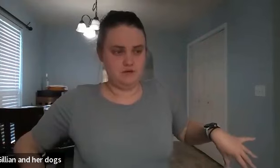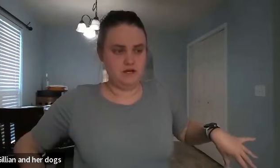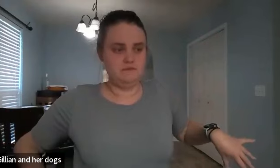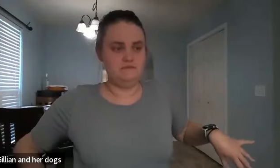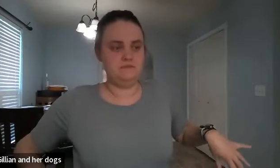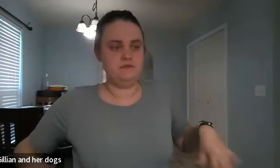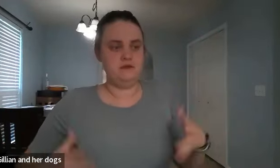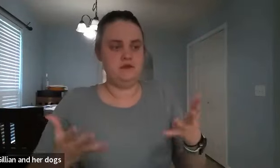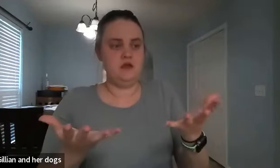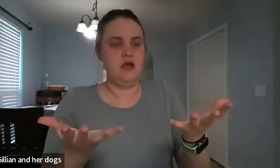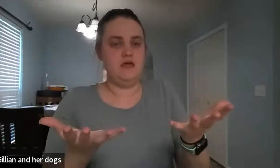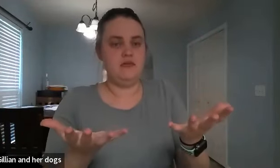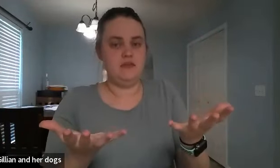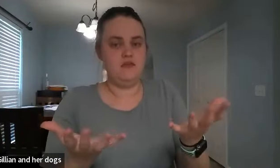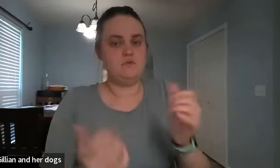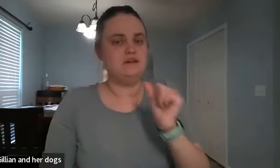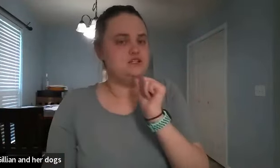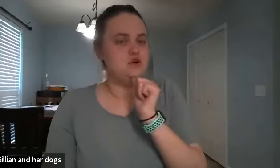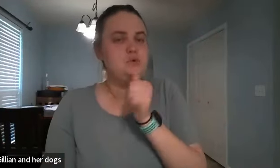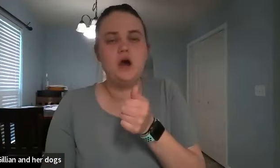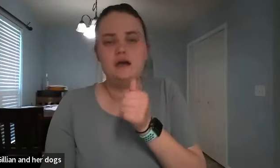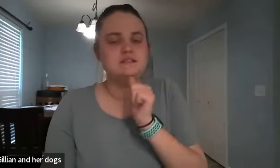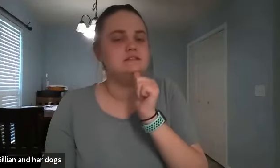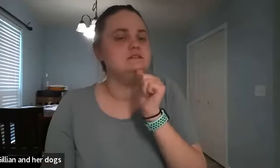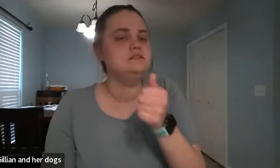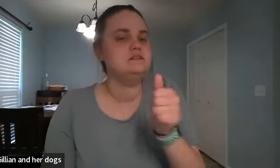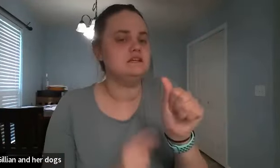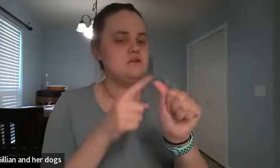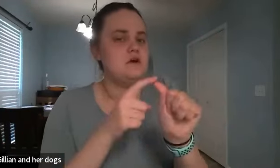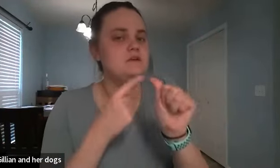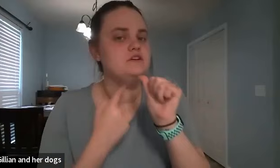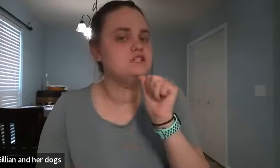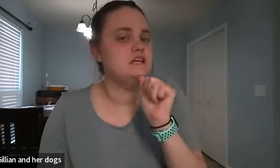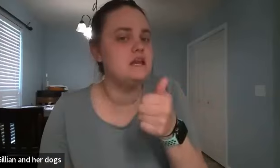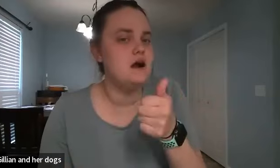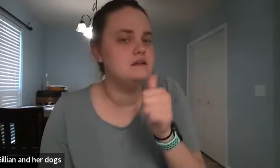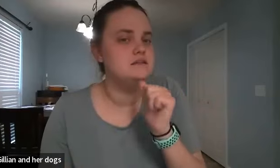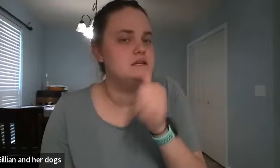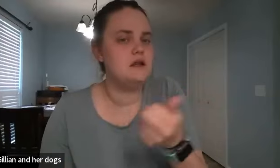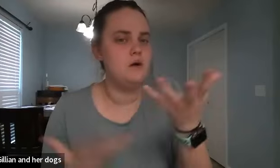want it. And then the other one is you go not. It's like your thumb under your chin, not